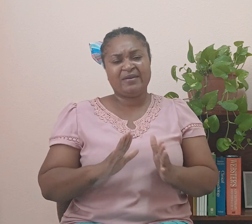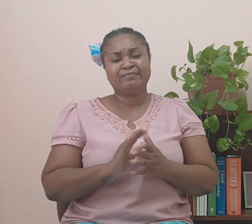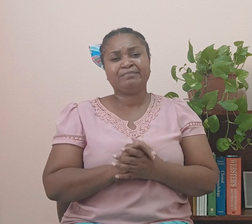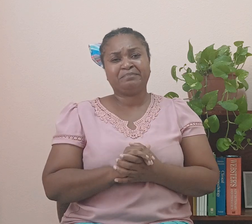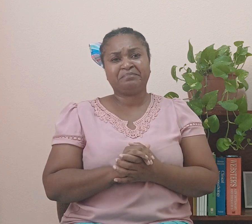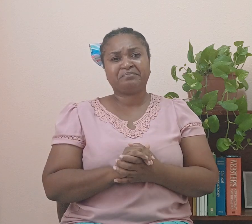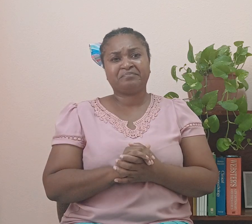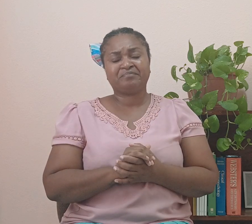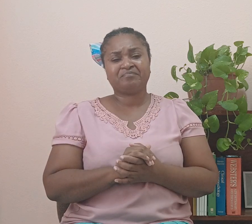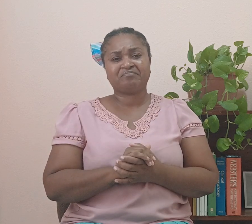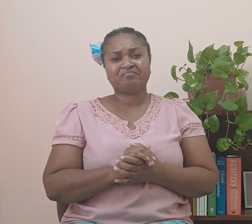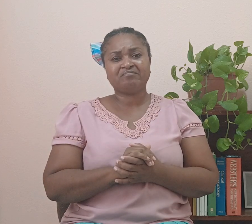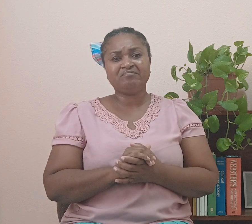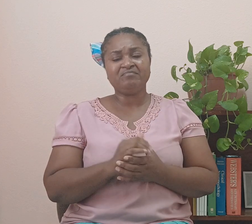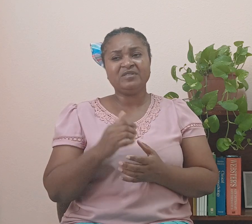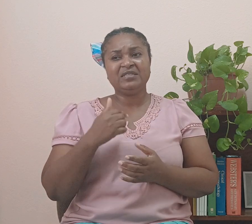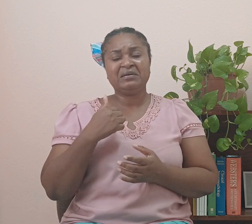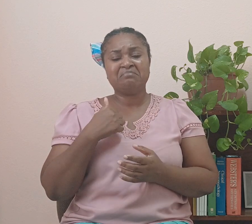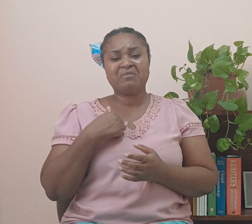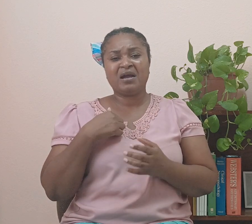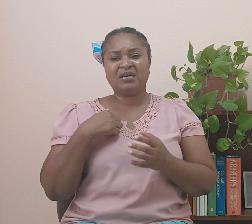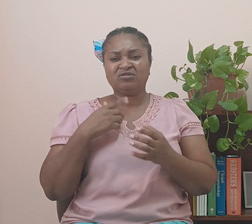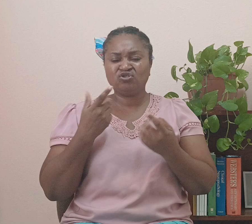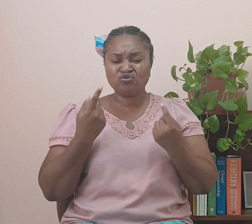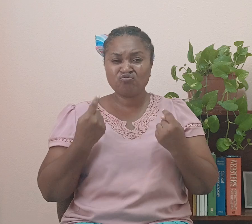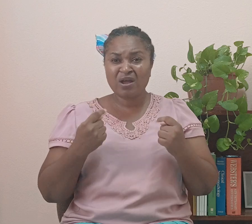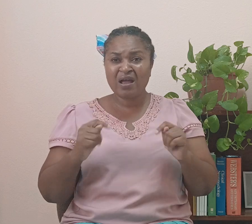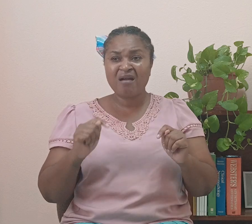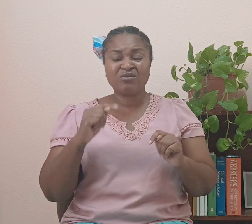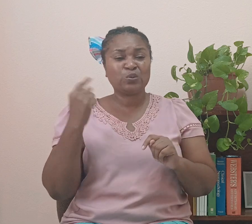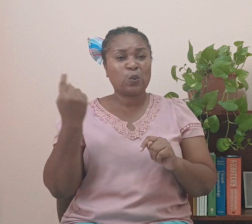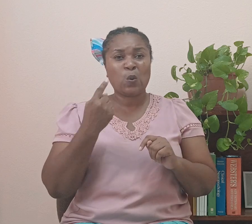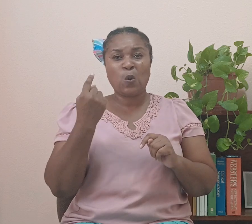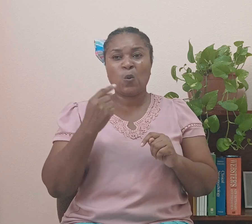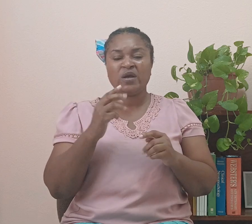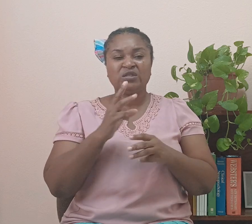I strive to always wear the full armor of God.